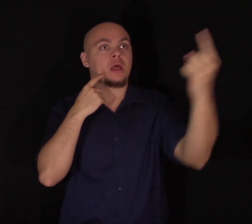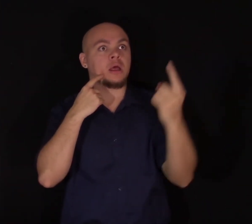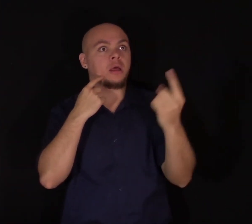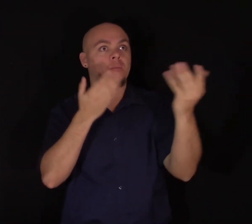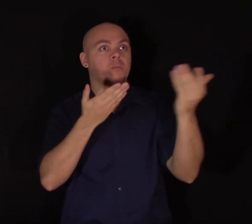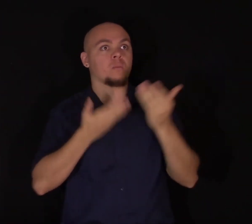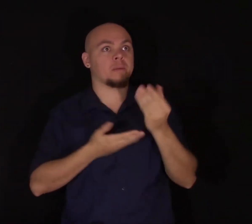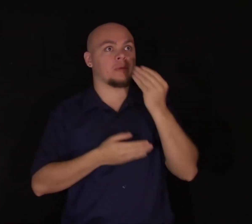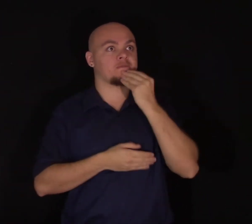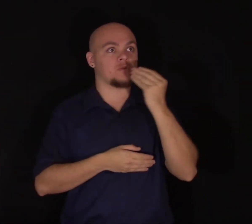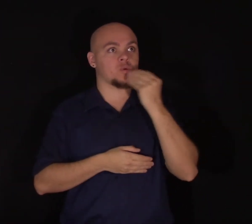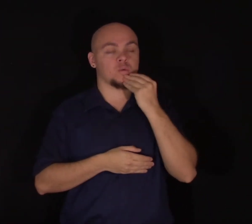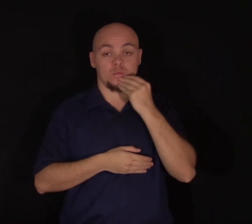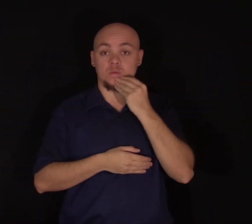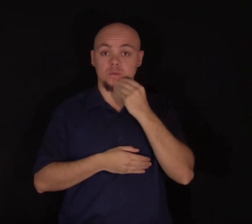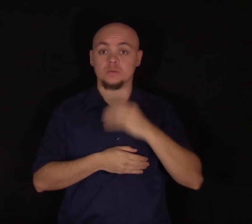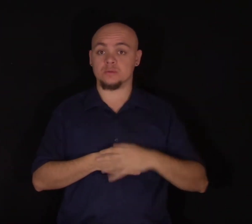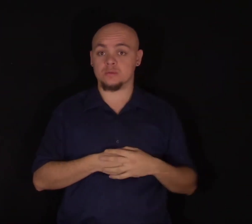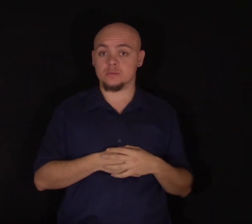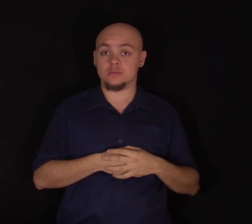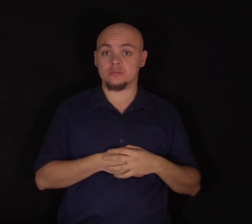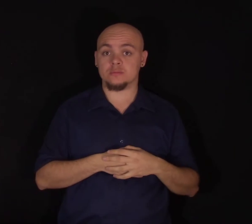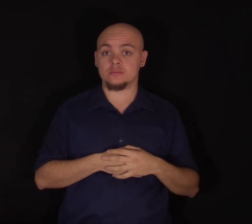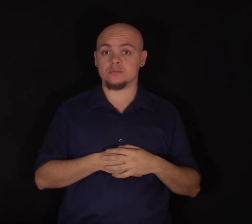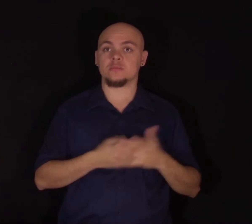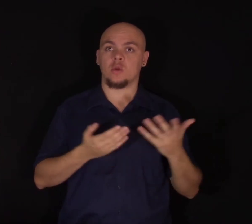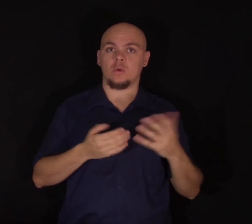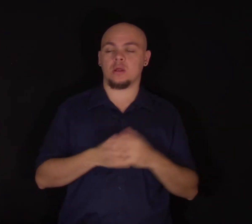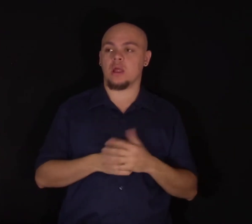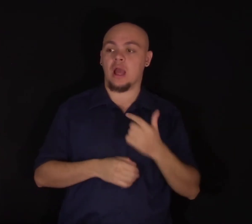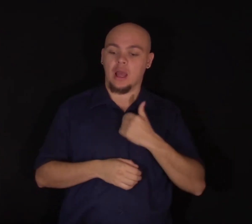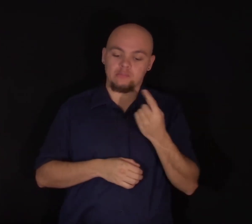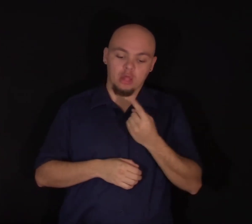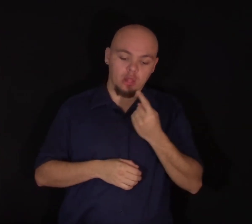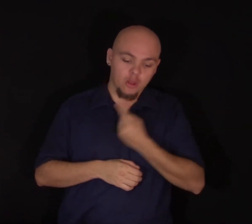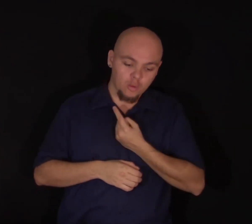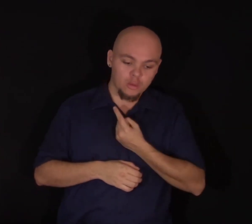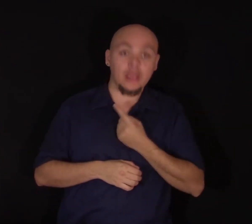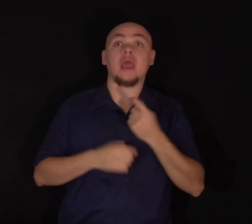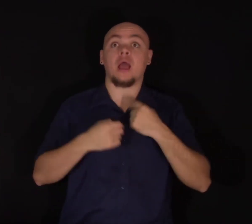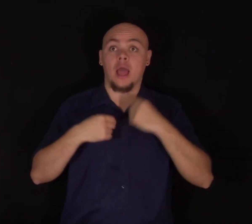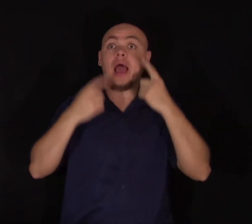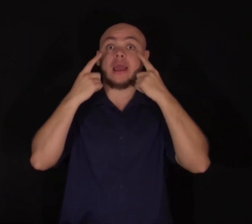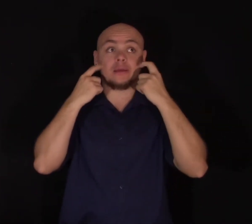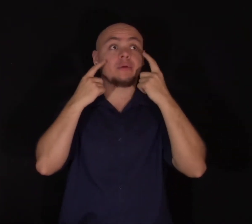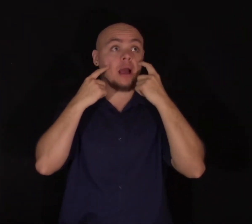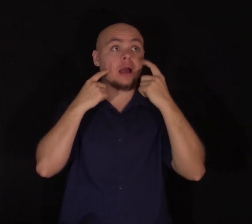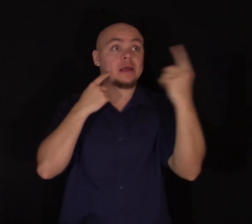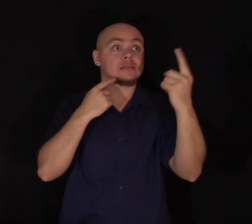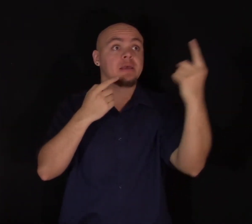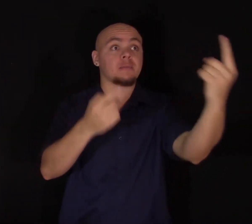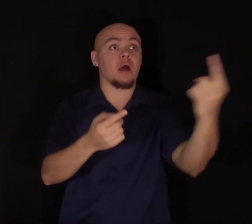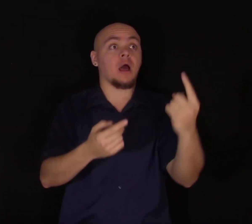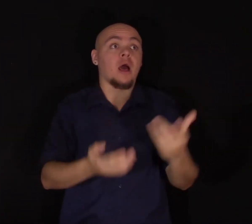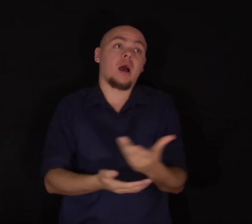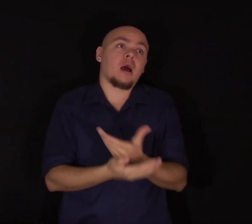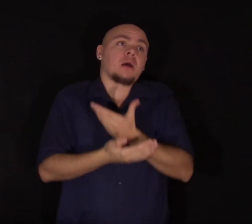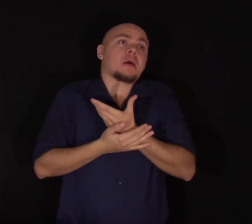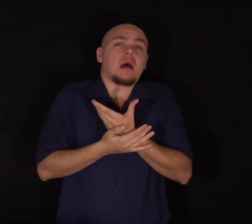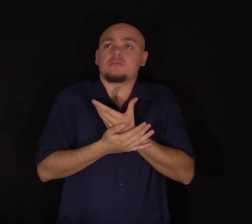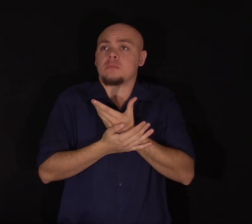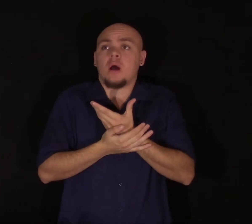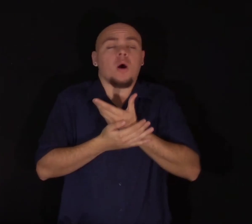me food. Awesome. Or I'm lonely, and I cry, and someone picks me up and holds